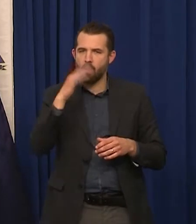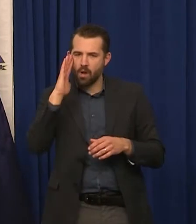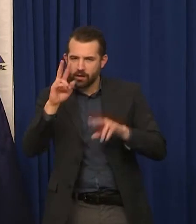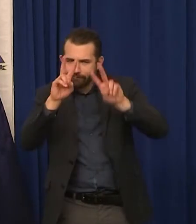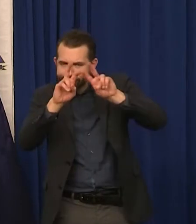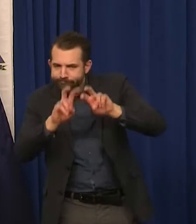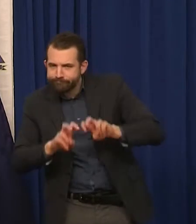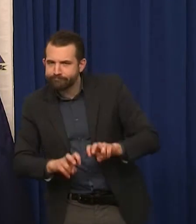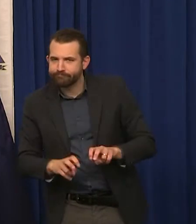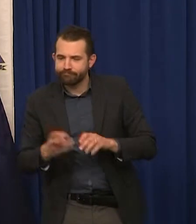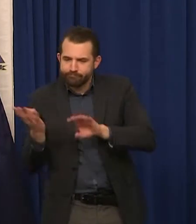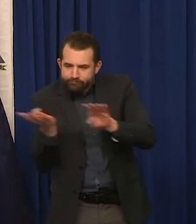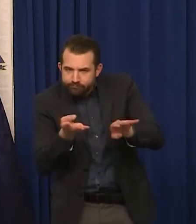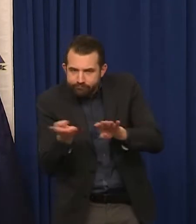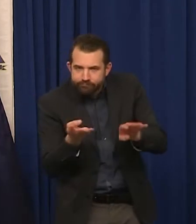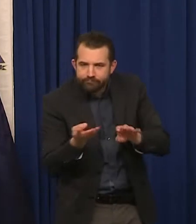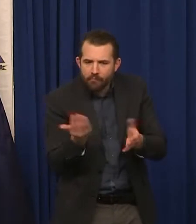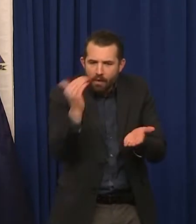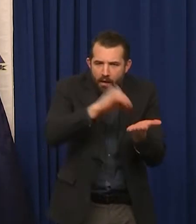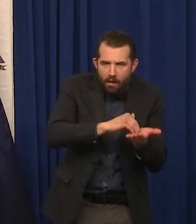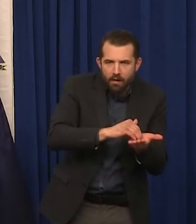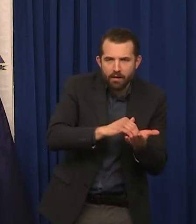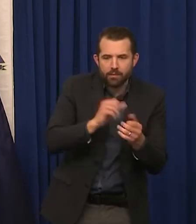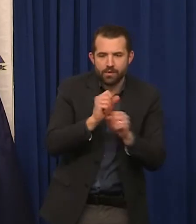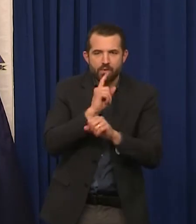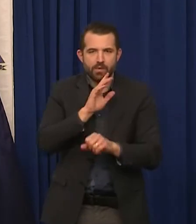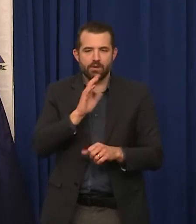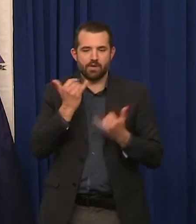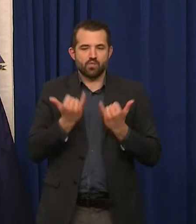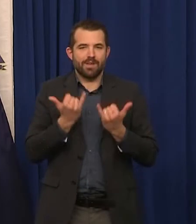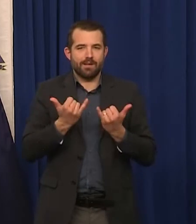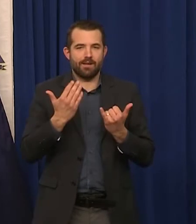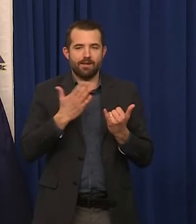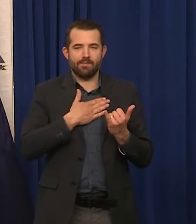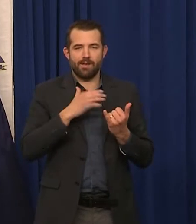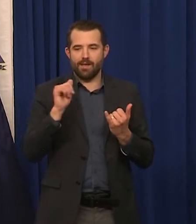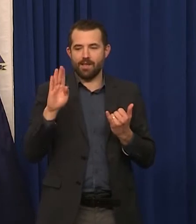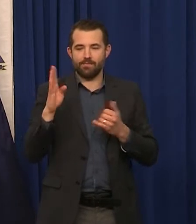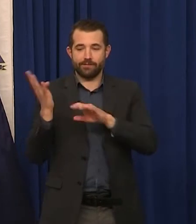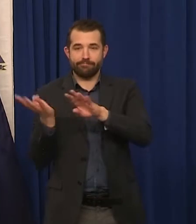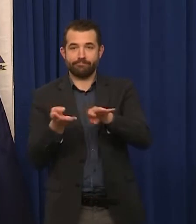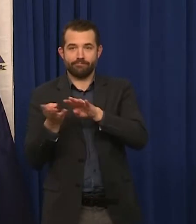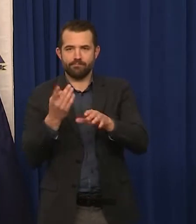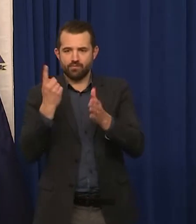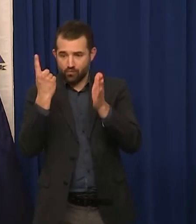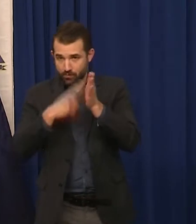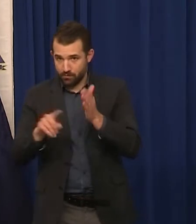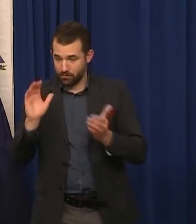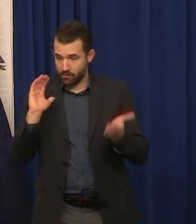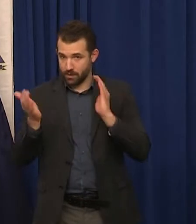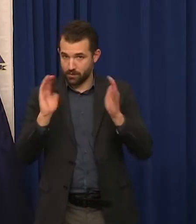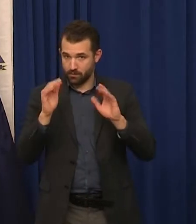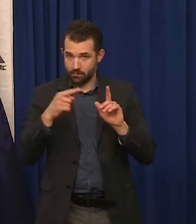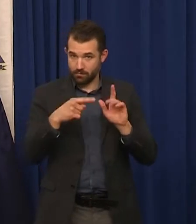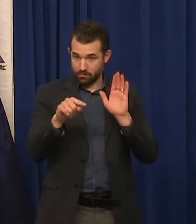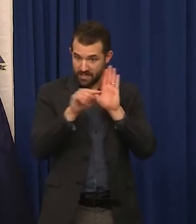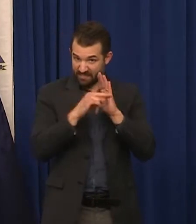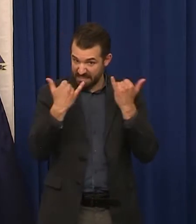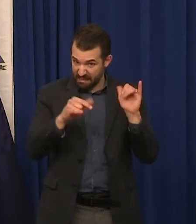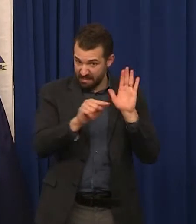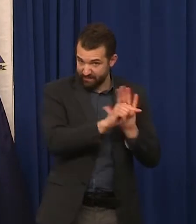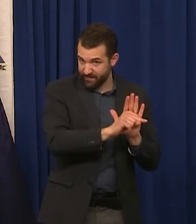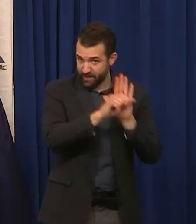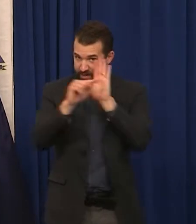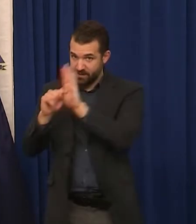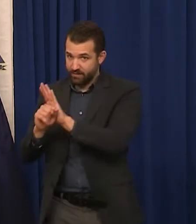that we can test them against the gold standard at our laboratory to try to get a better scientific handle on what's going on. The